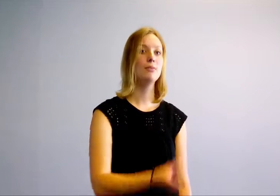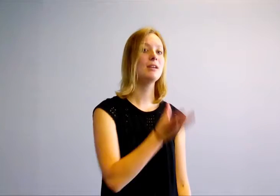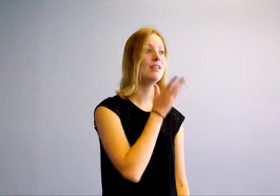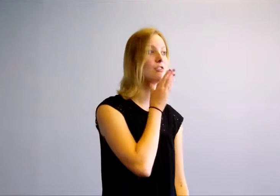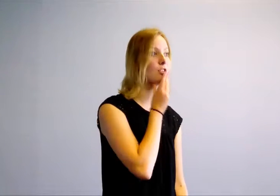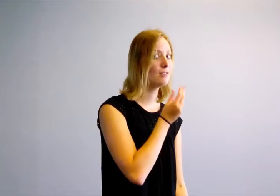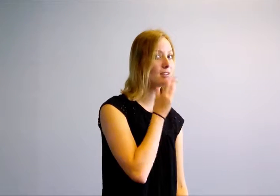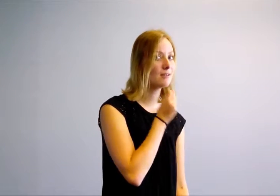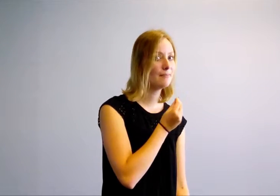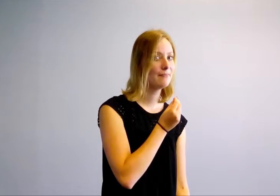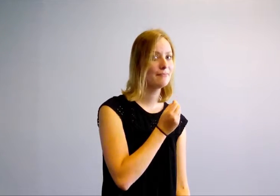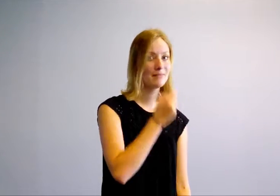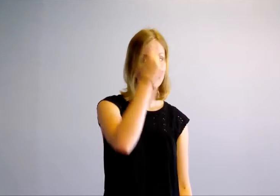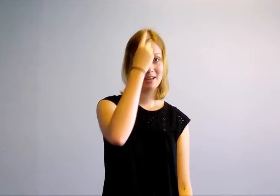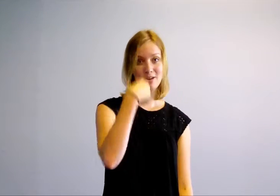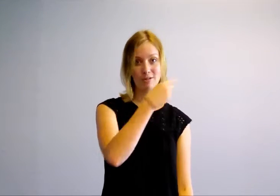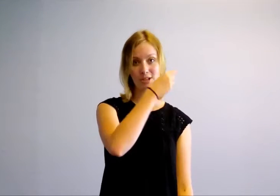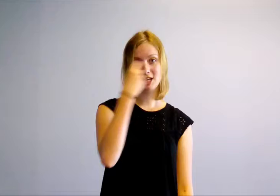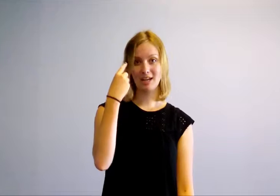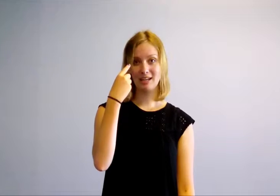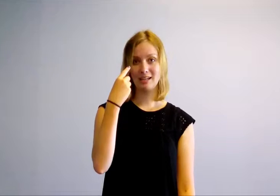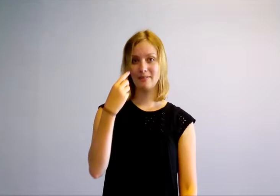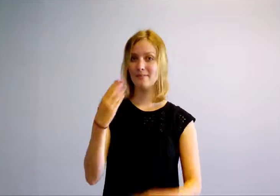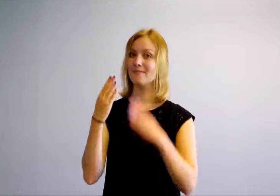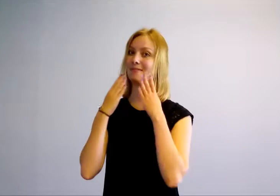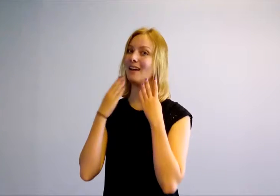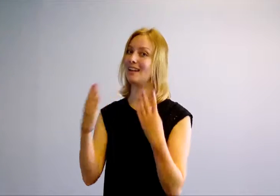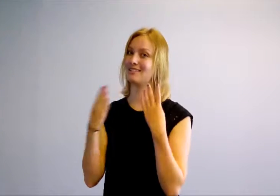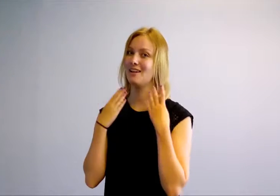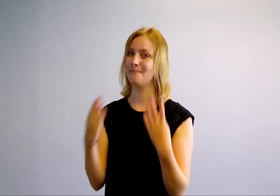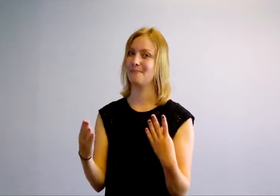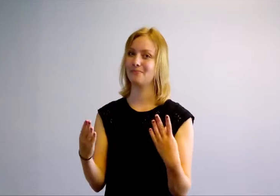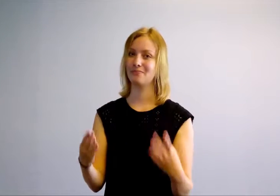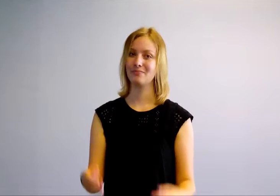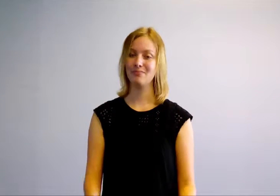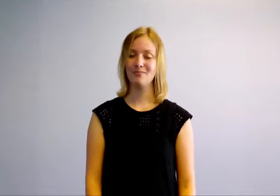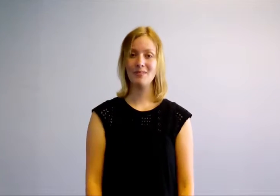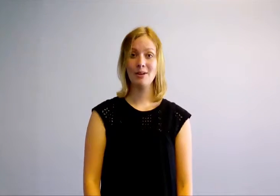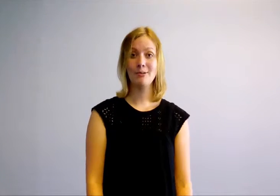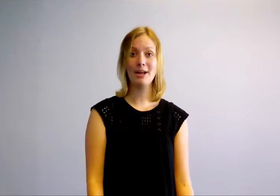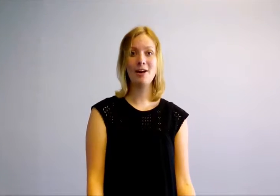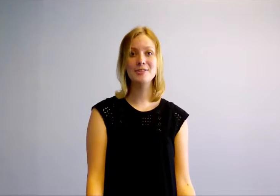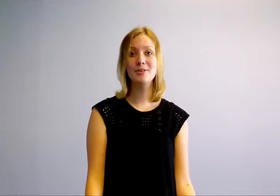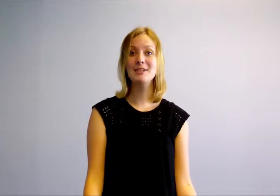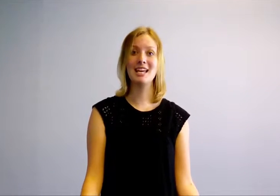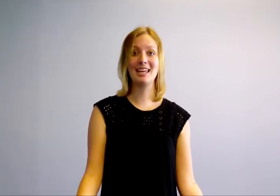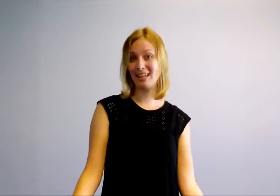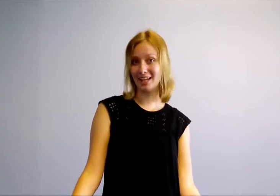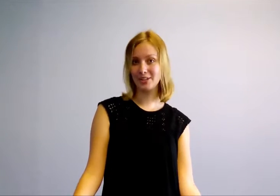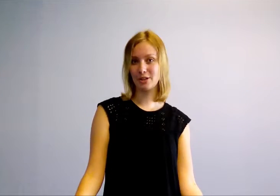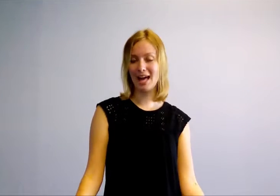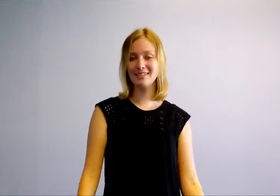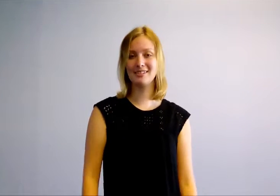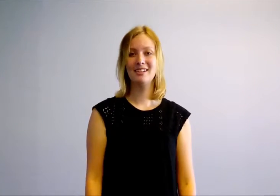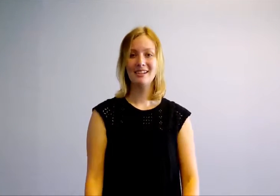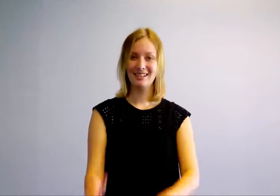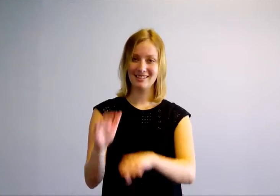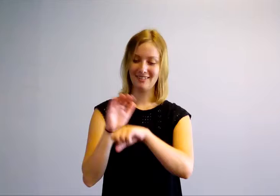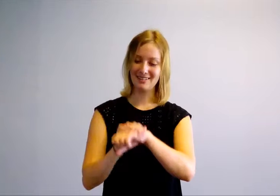would be Judaism, Christianity, and Islam. We might also be taking an English class, so this